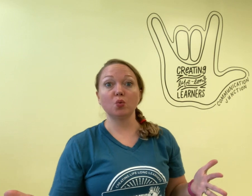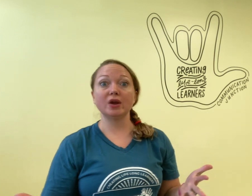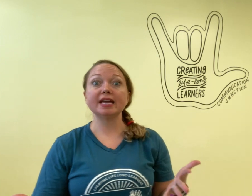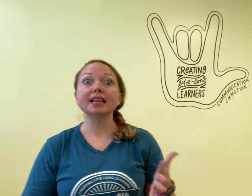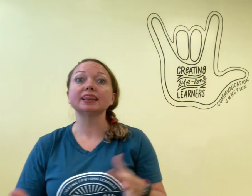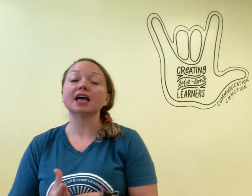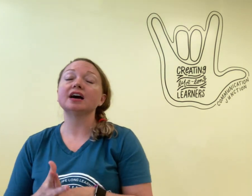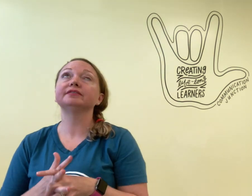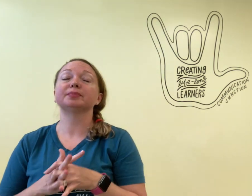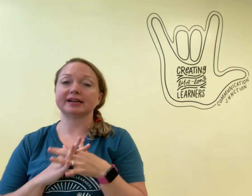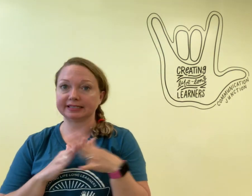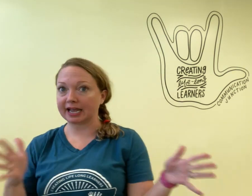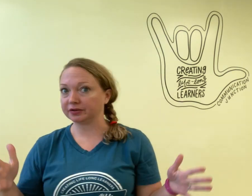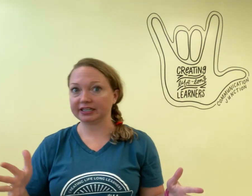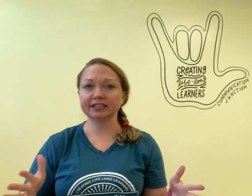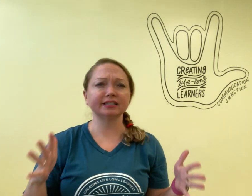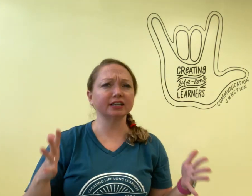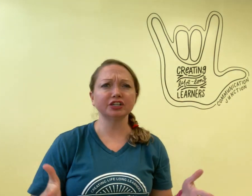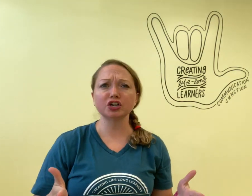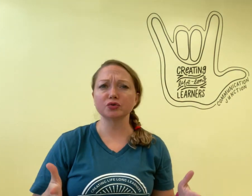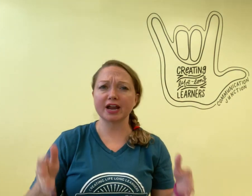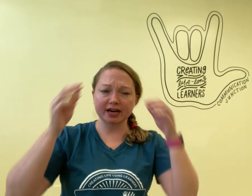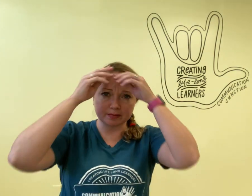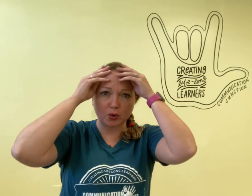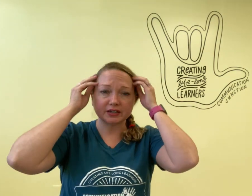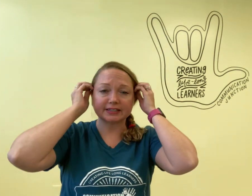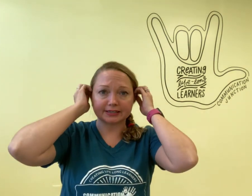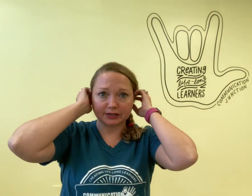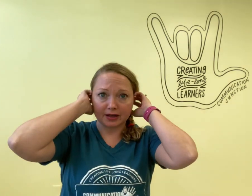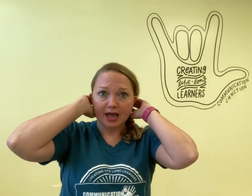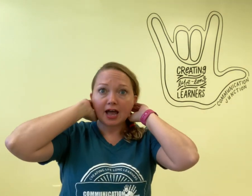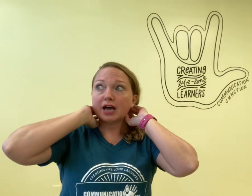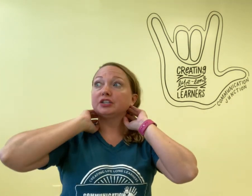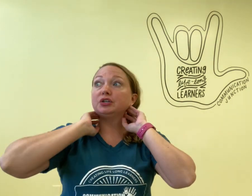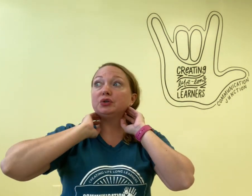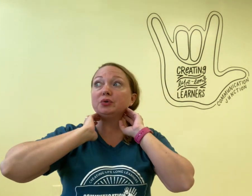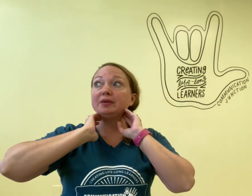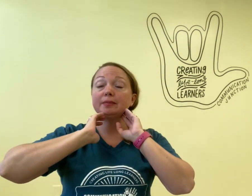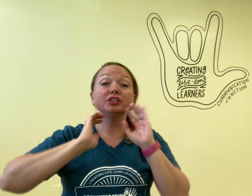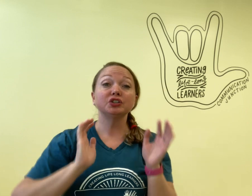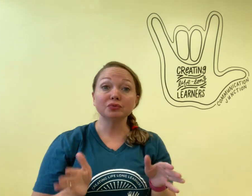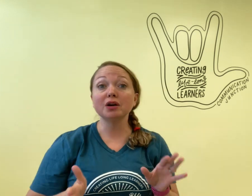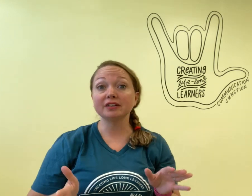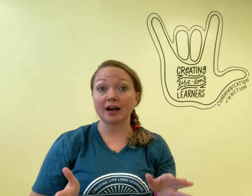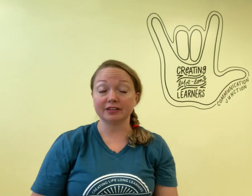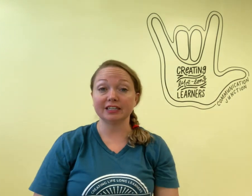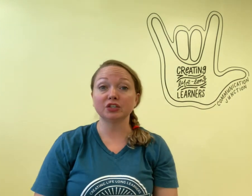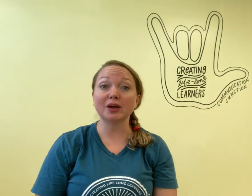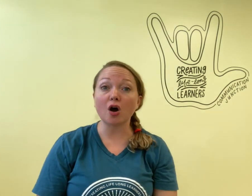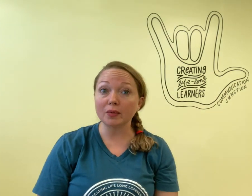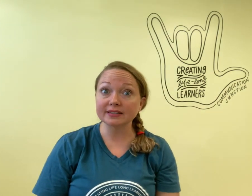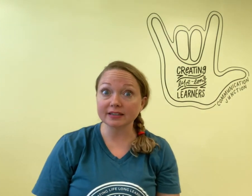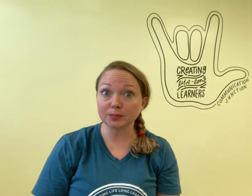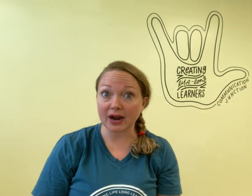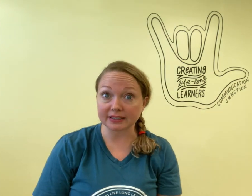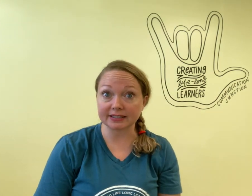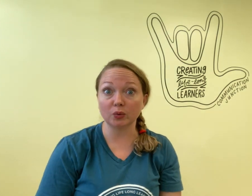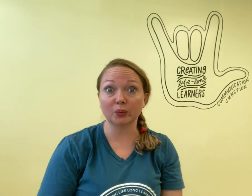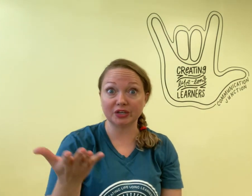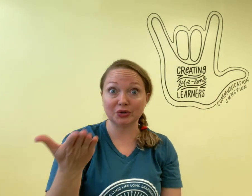we love to practice counting. It's such a great, important skill to be able to do rote counting. So we always like to practice it when we do any